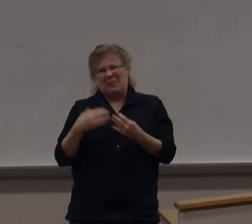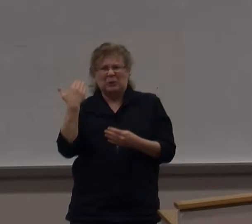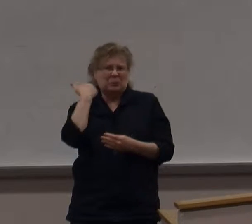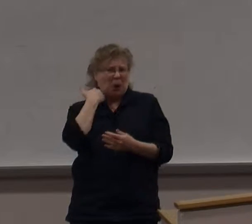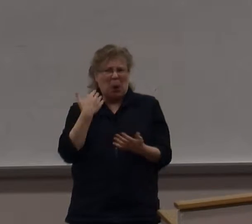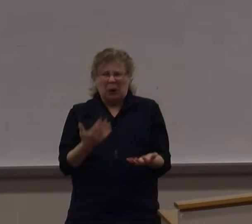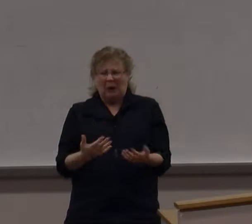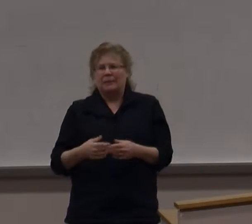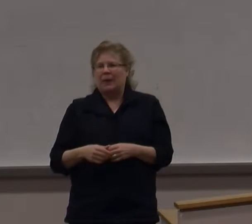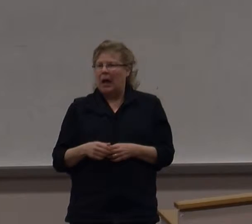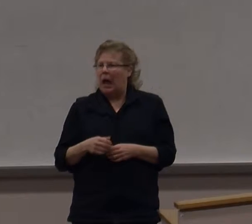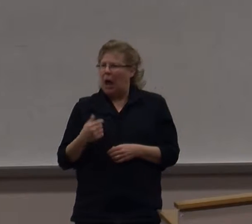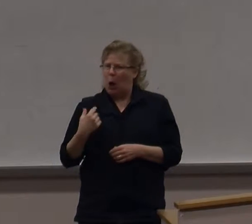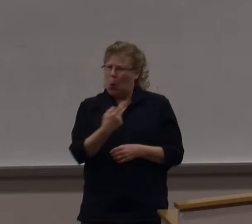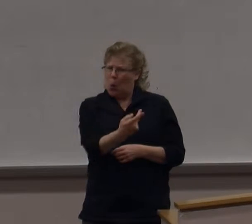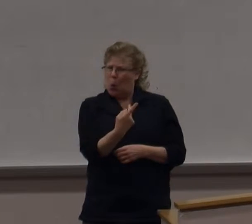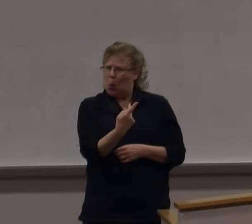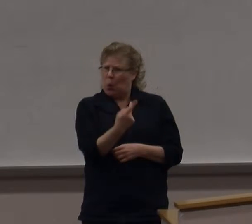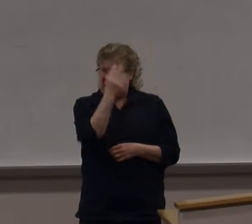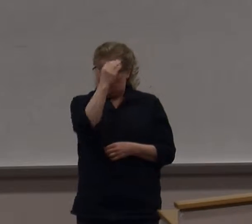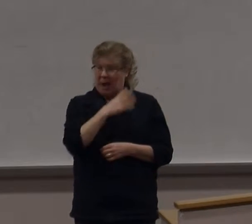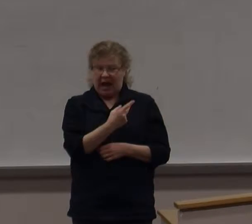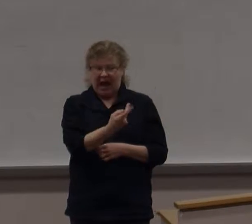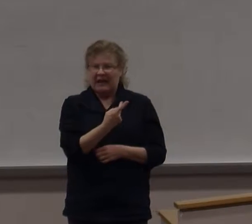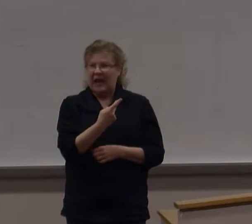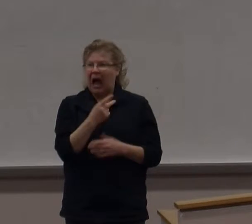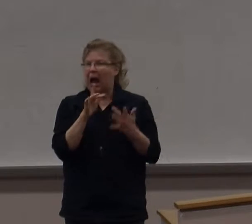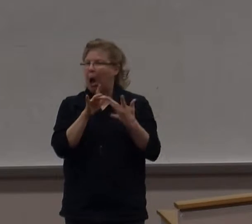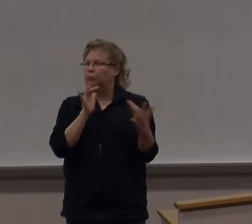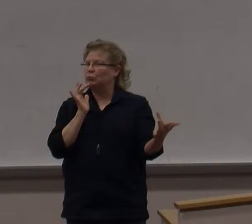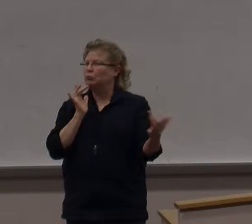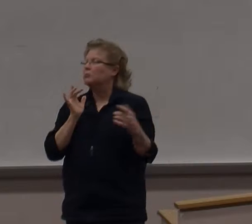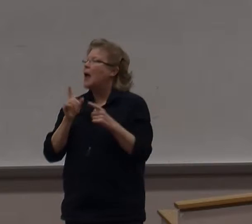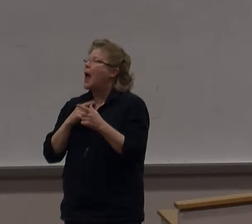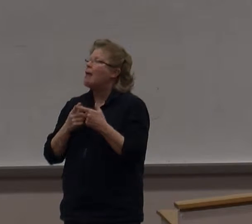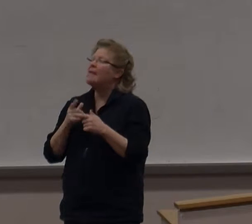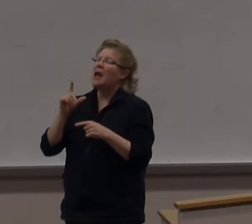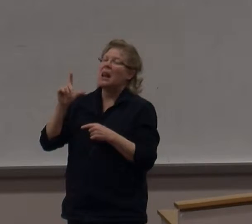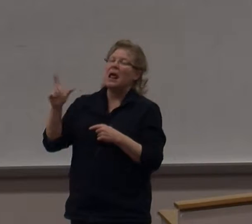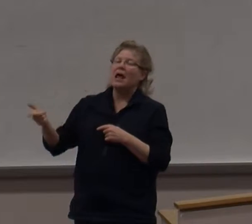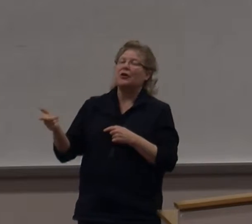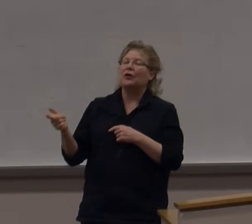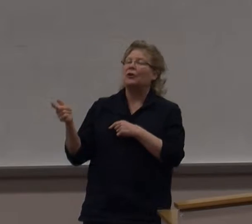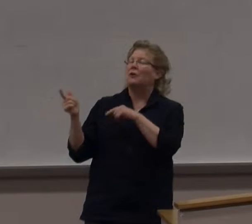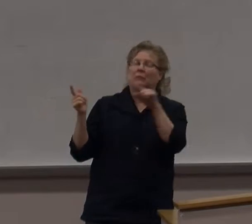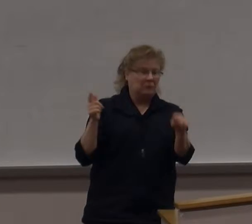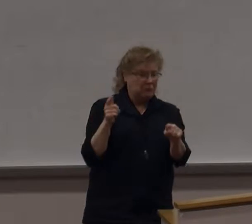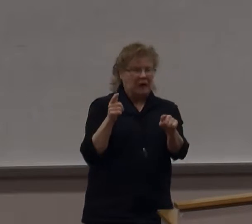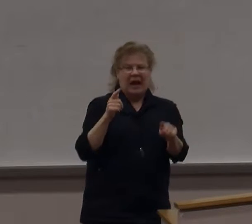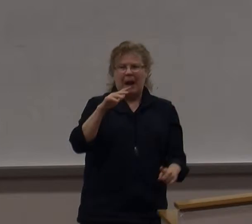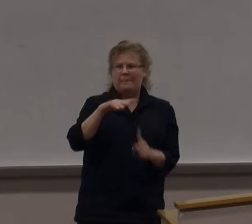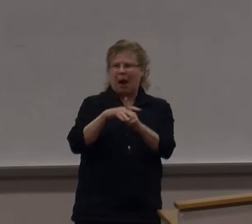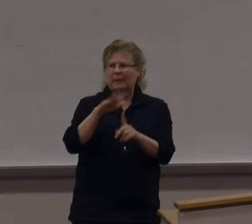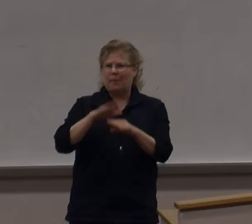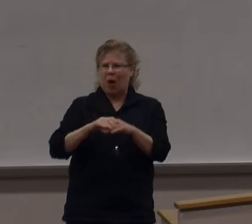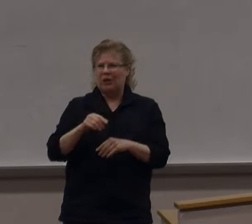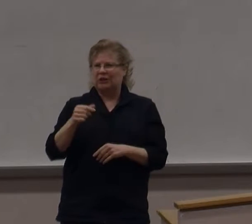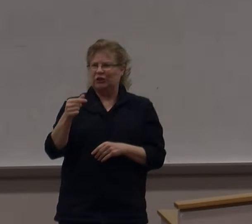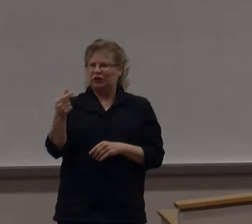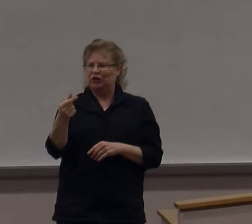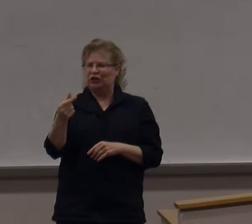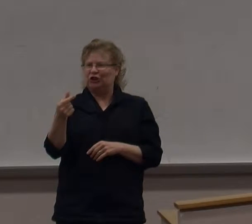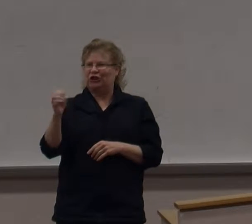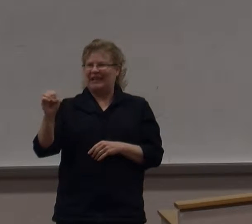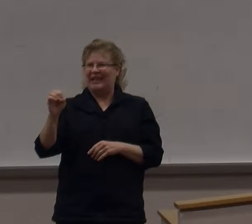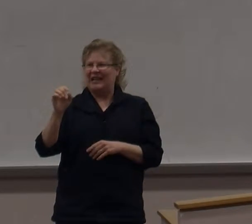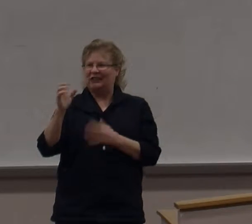him for a while, and some months later he popped up on GChat. Now, I'm never activated on GChat, and for some reason I was that afternoon,